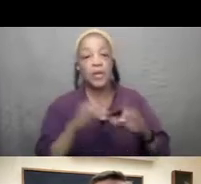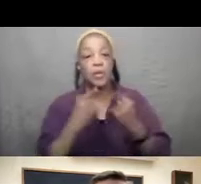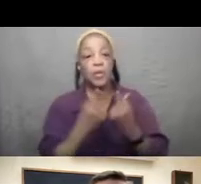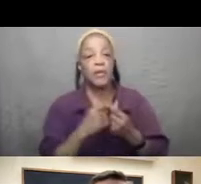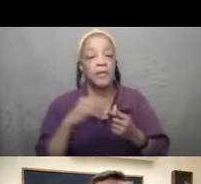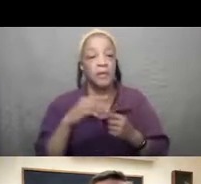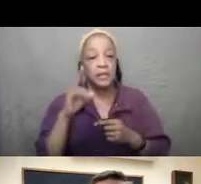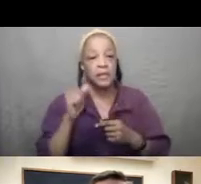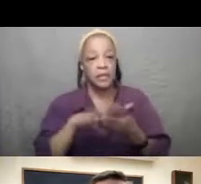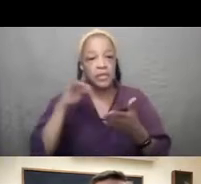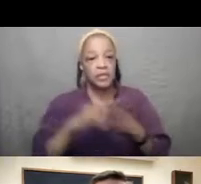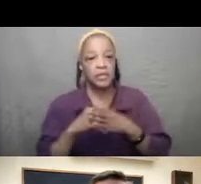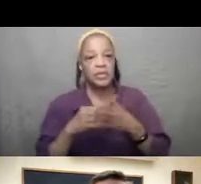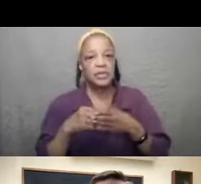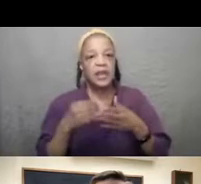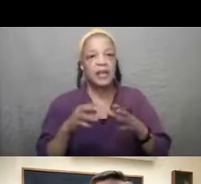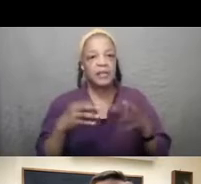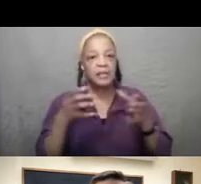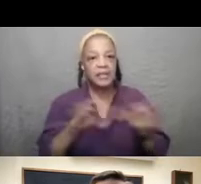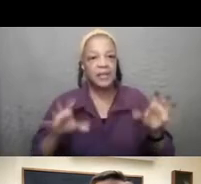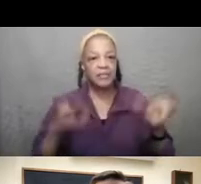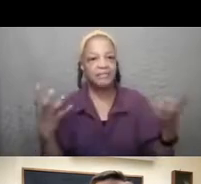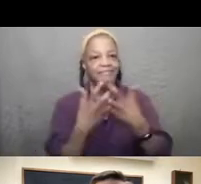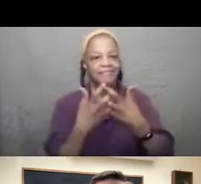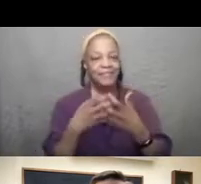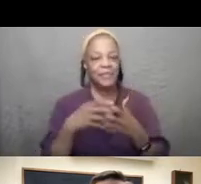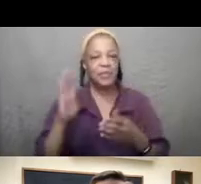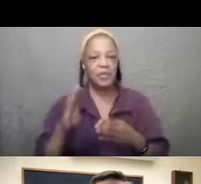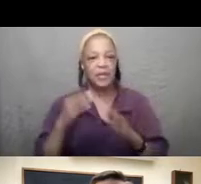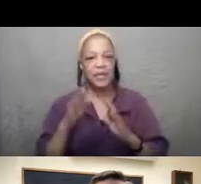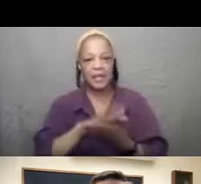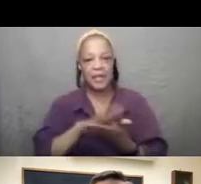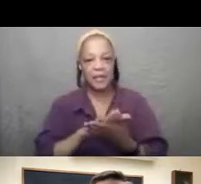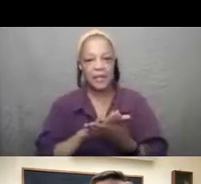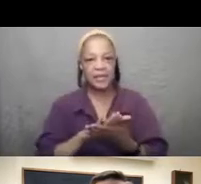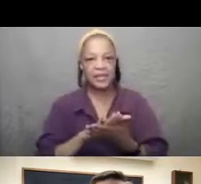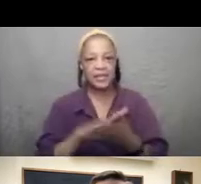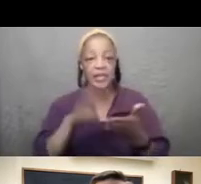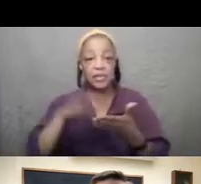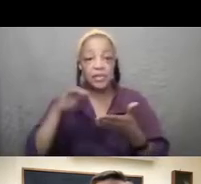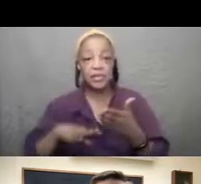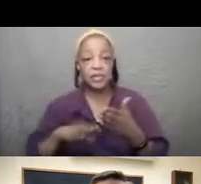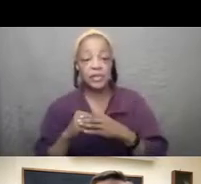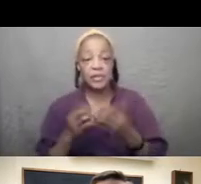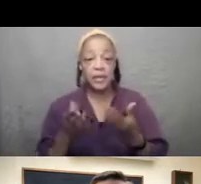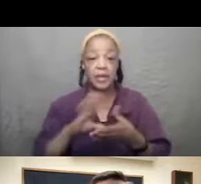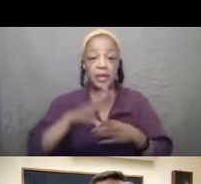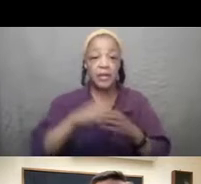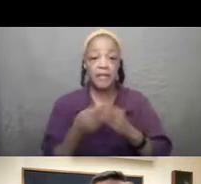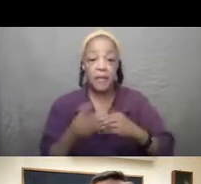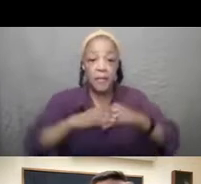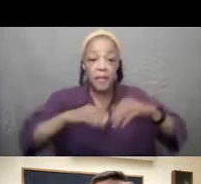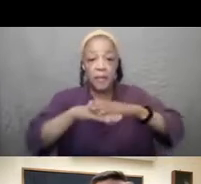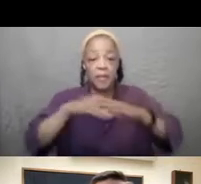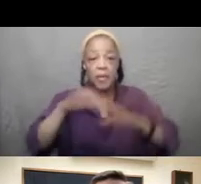Berkeley campus. These students and community members together would engage in praxis, founding the first independent